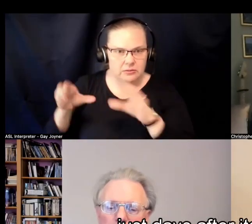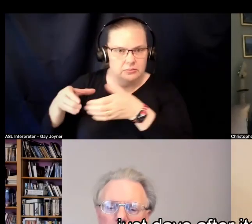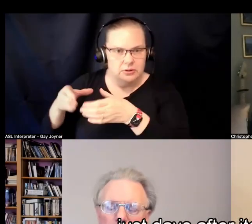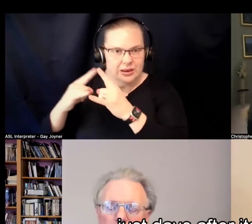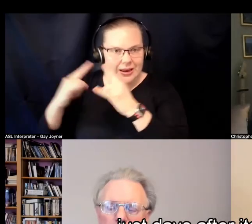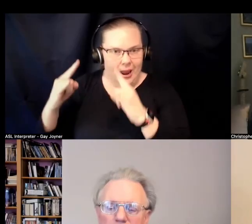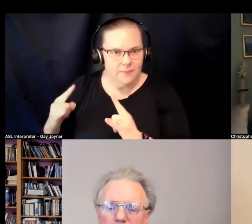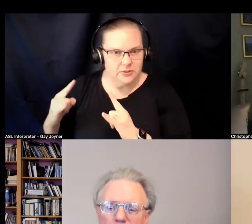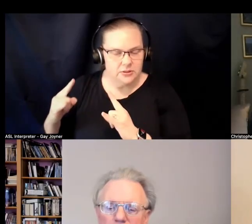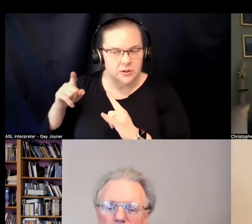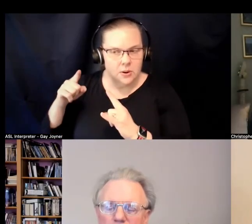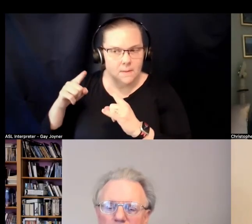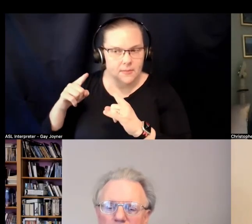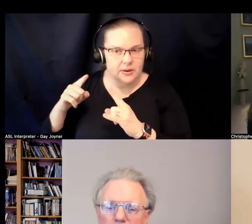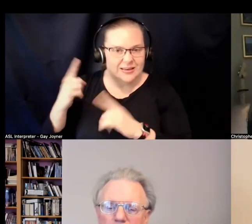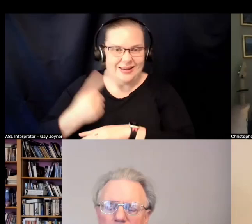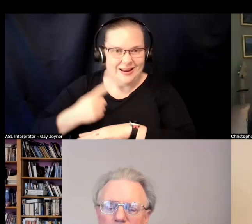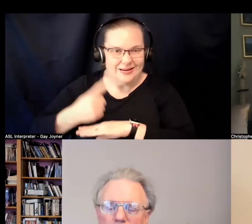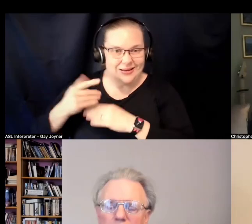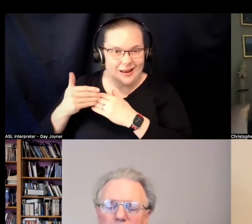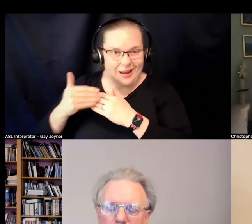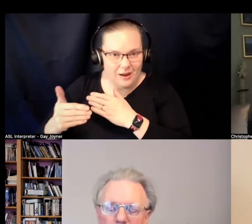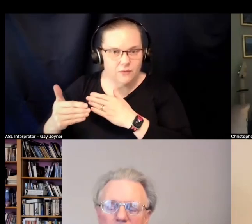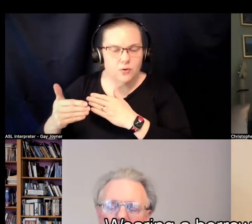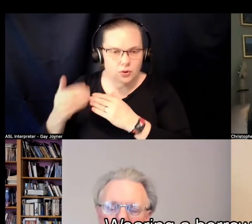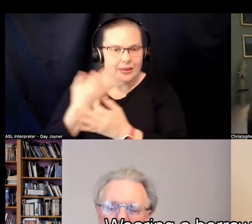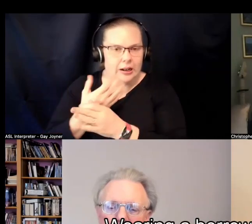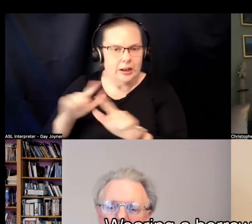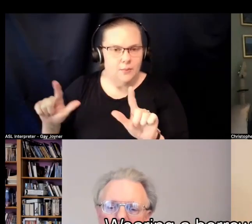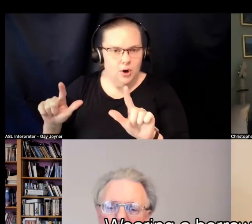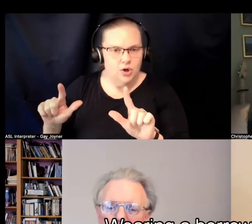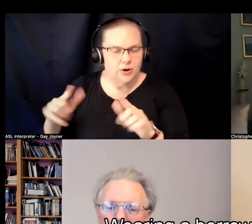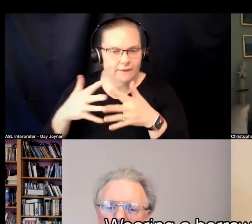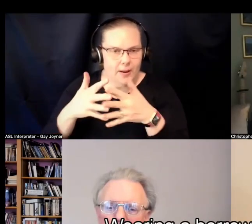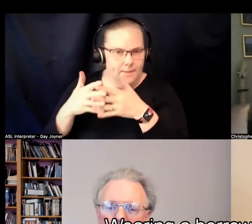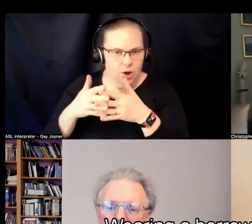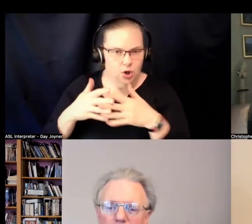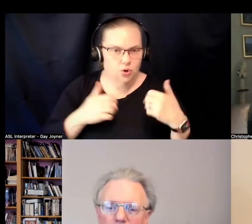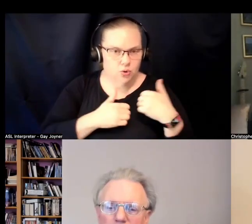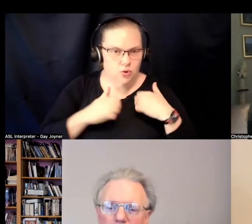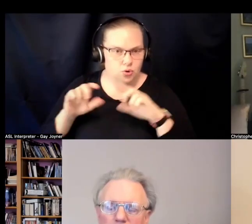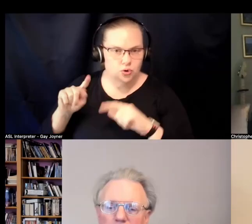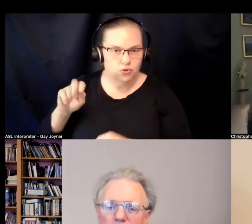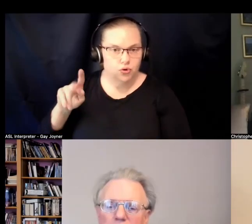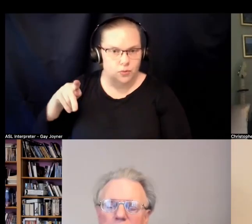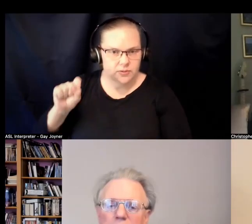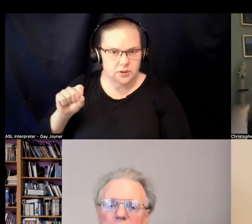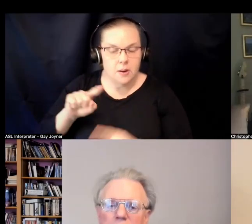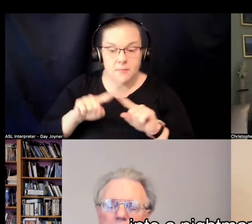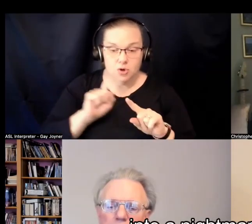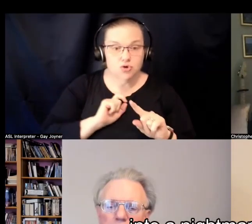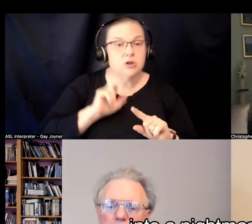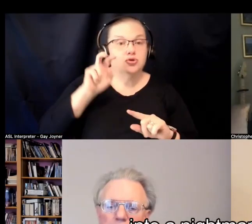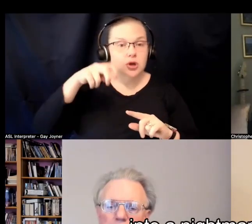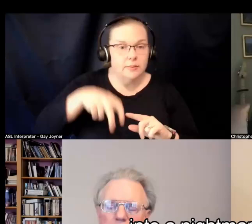liberation by American troops in April of 1945. Wearing a borrowed woman's Army Corps uniform, Anna climbed down from her